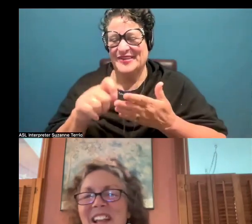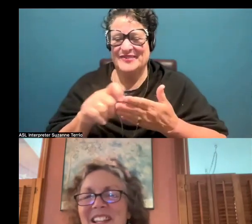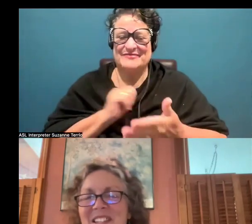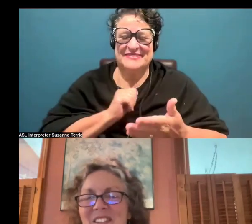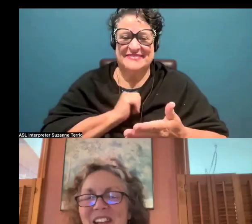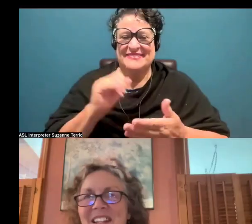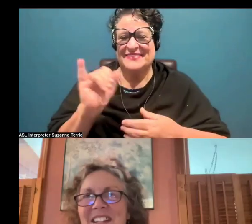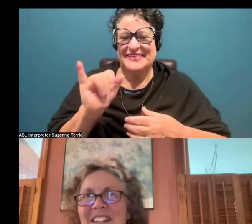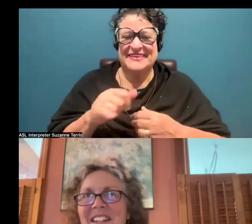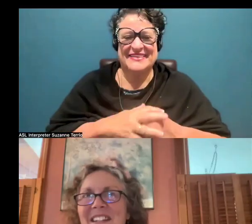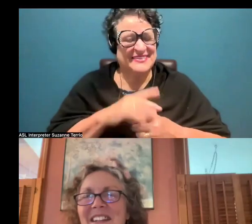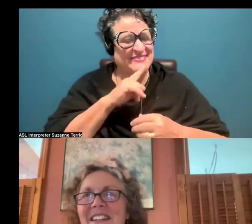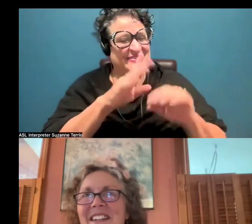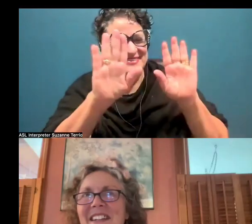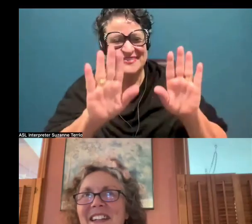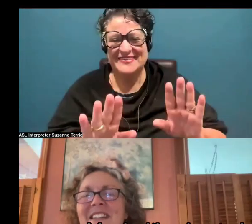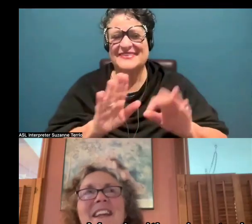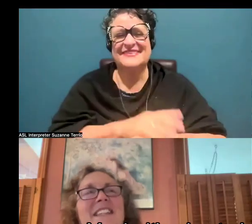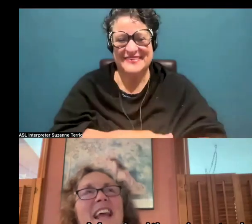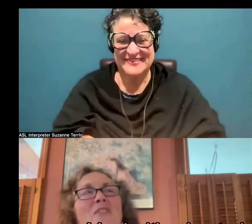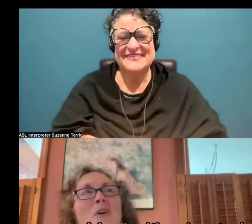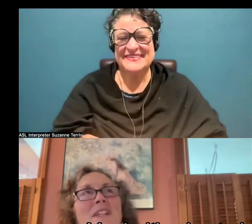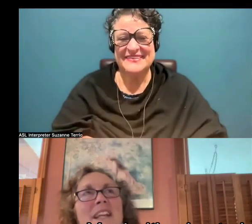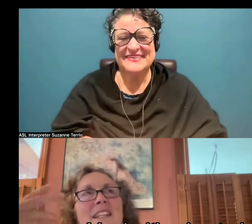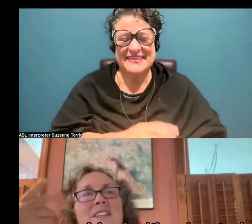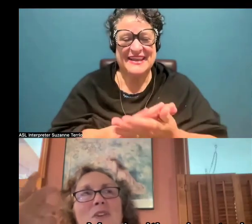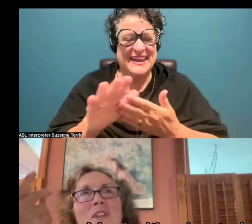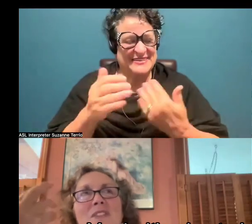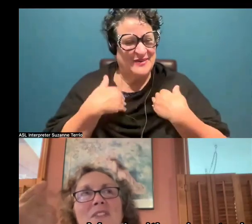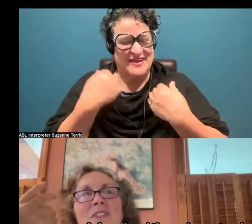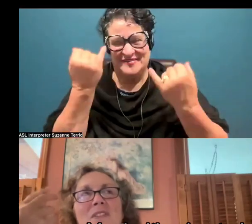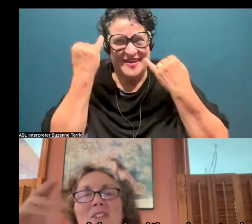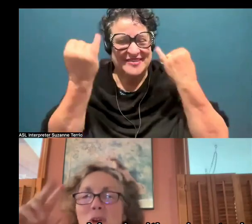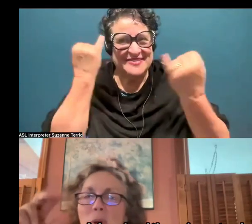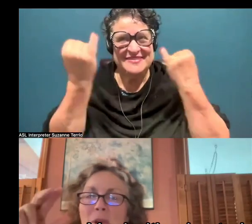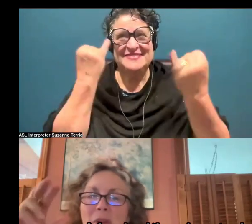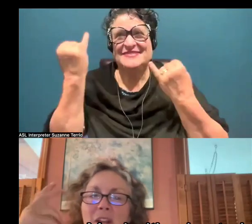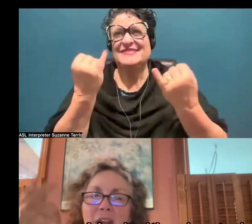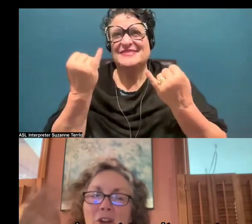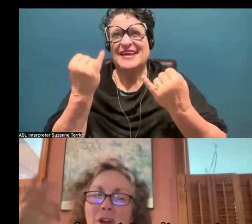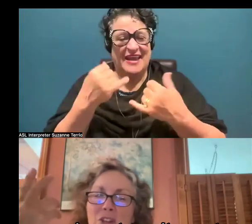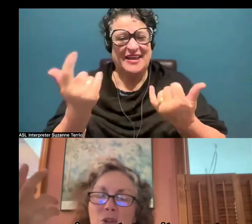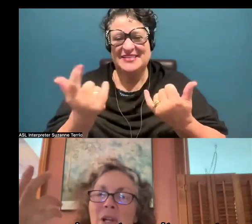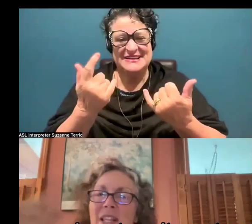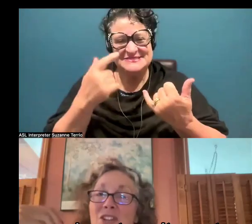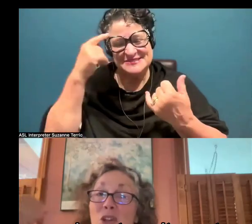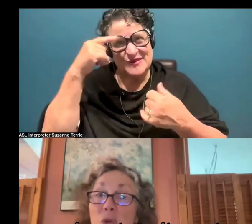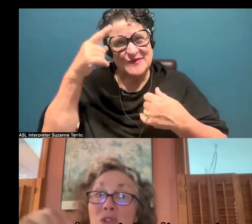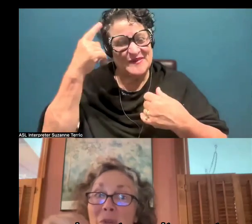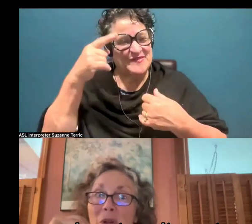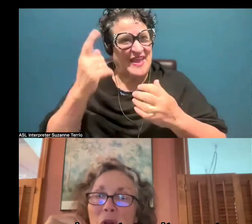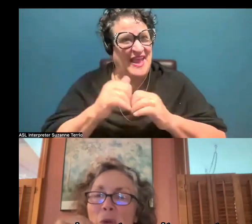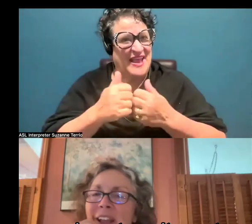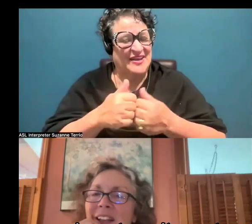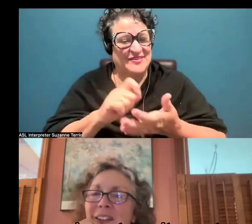That's great. That's great. Yeah, it's nice to have all these ideas and all this equipment, right, of how to write a story and then to Mm,